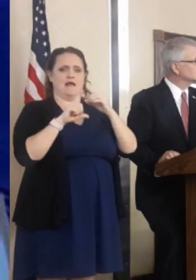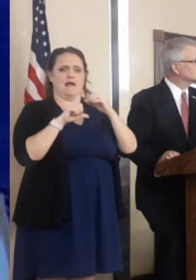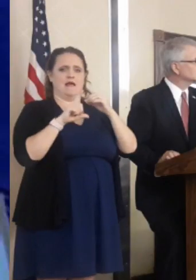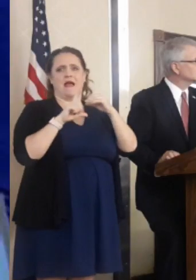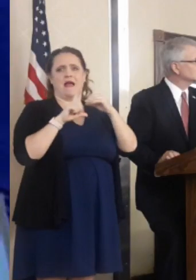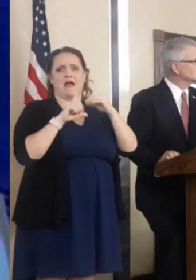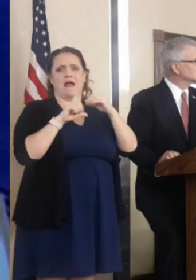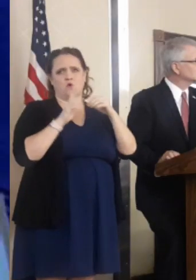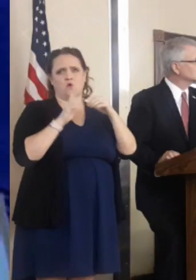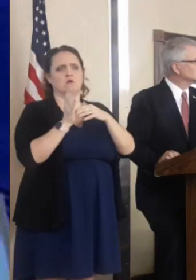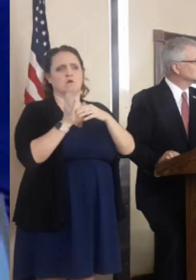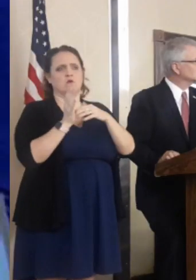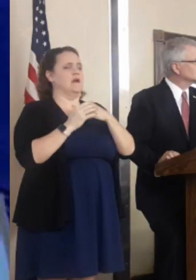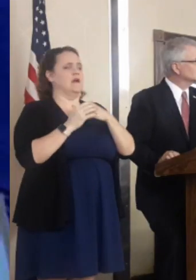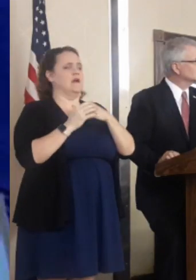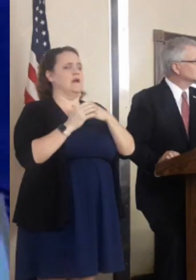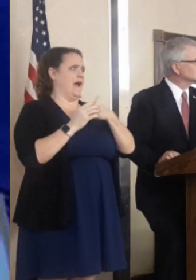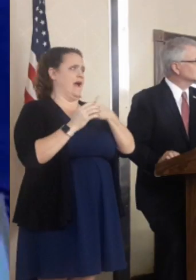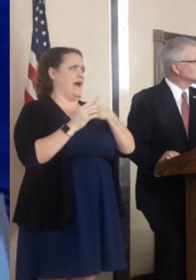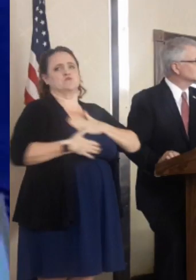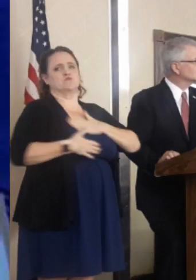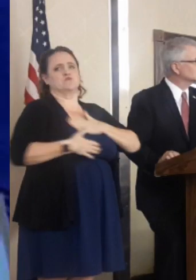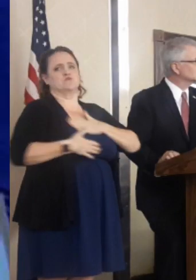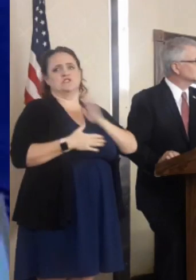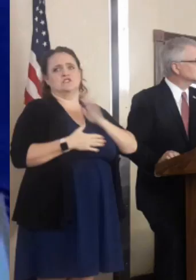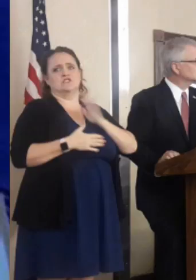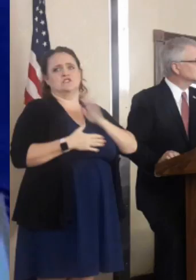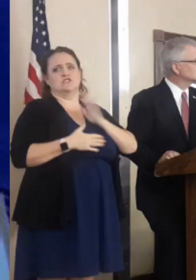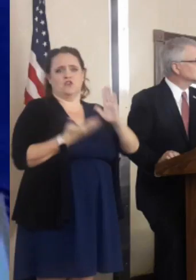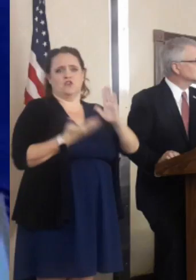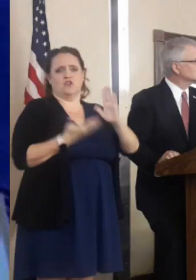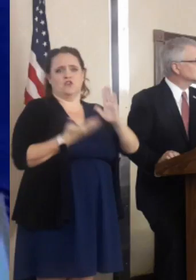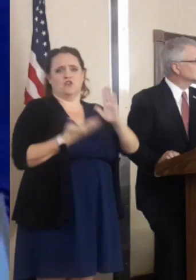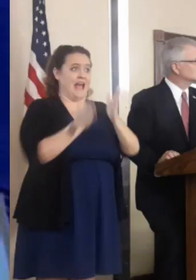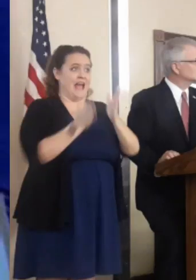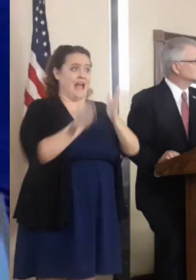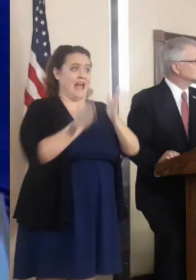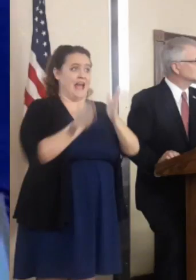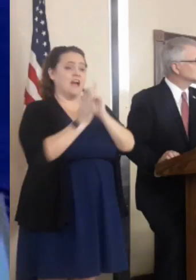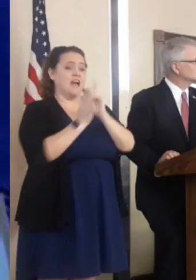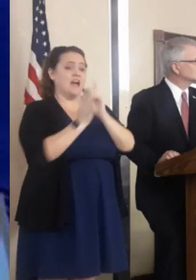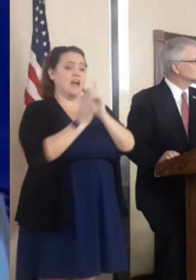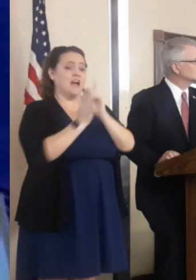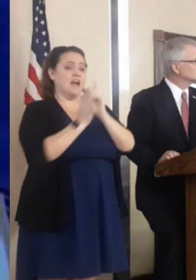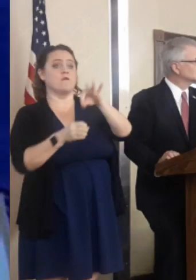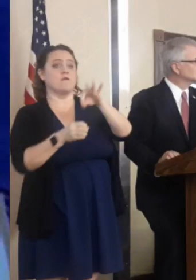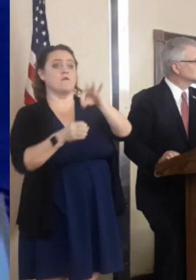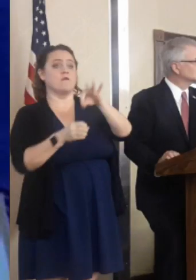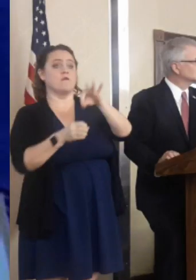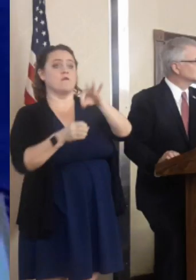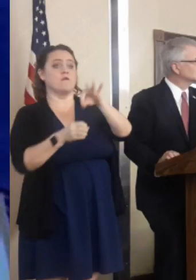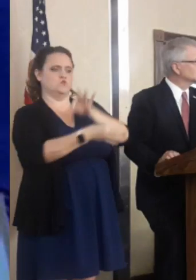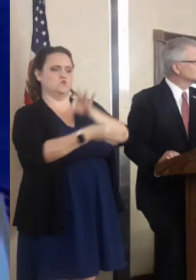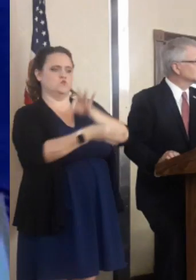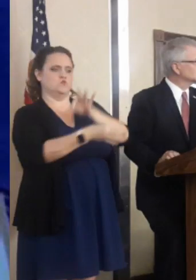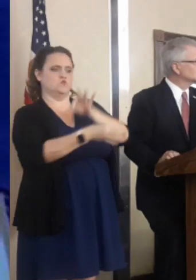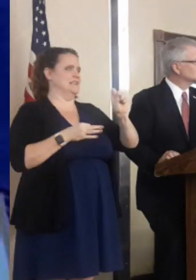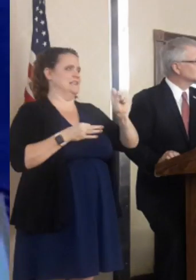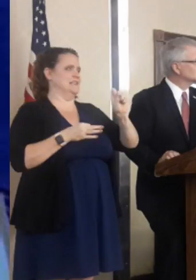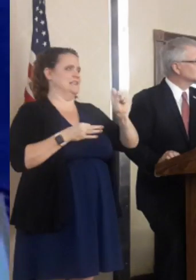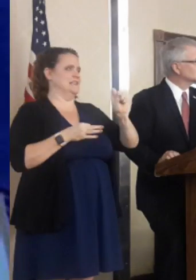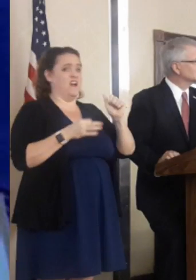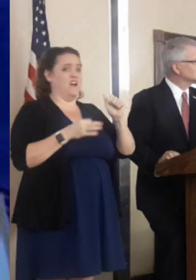I would ask for your vote to replace Lisa. I've got big shoes to fill, and I hope I can do it. Thank you. Thank